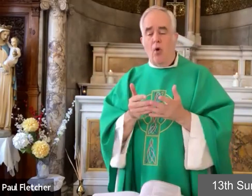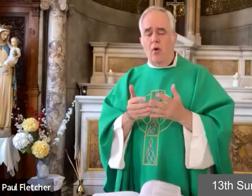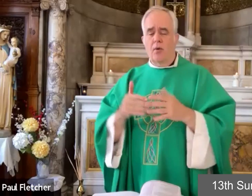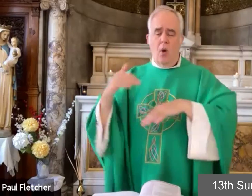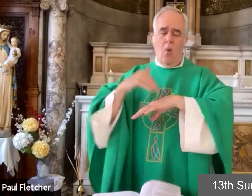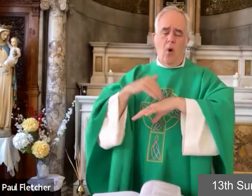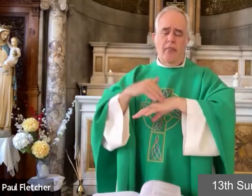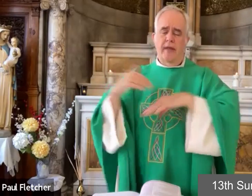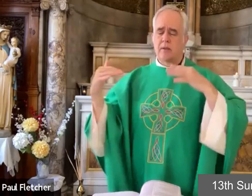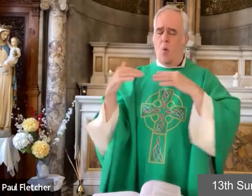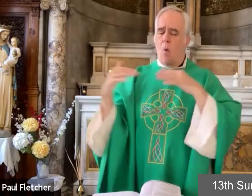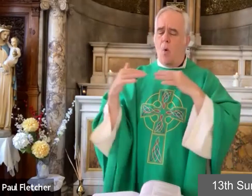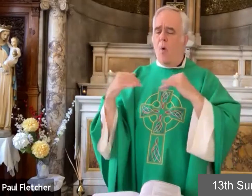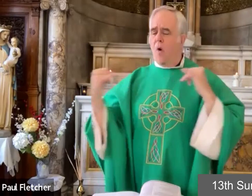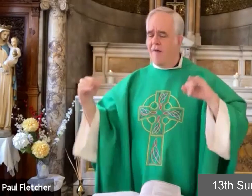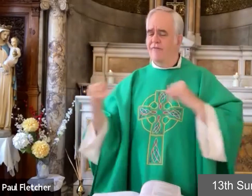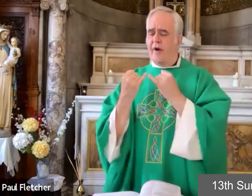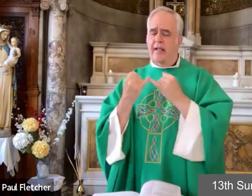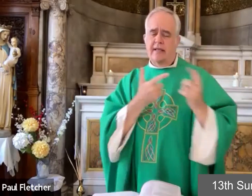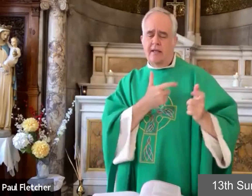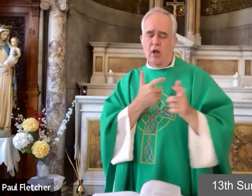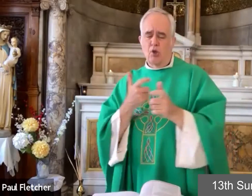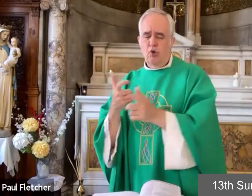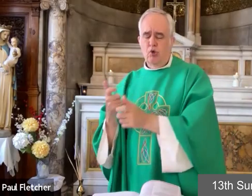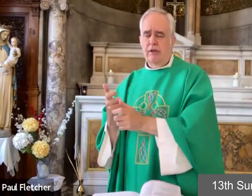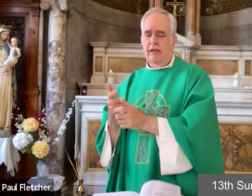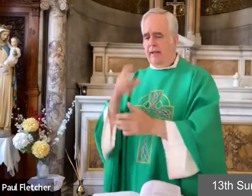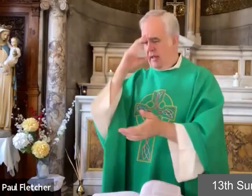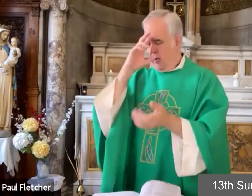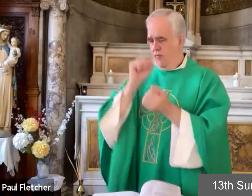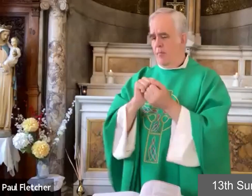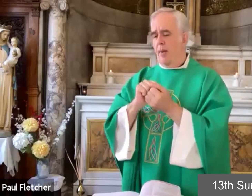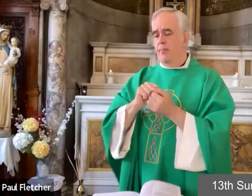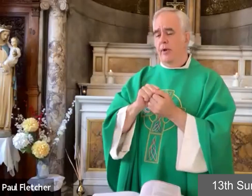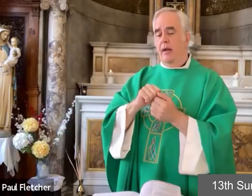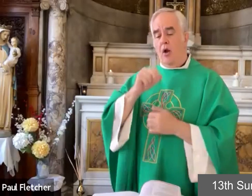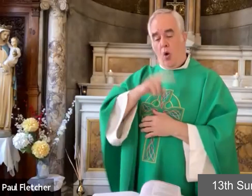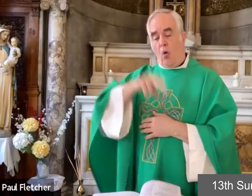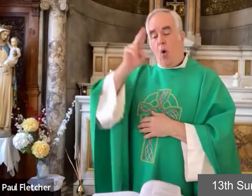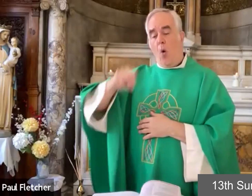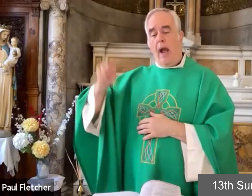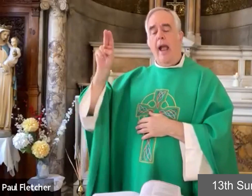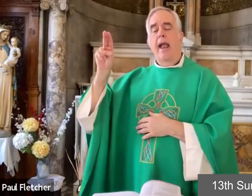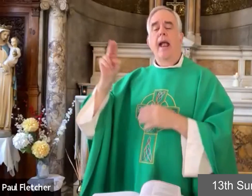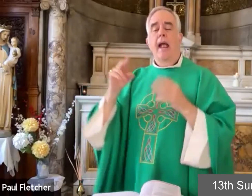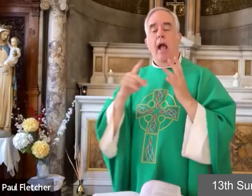world where there's war and fighting and shooting, remembering Norway